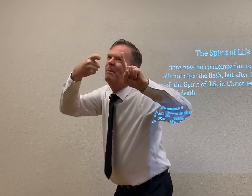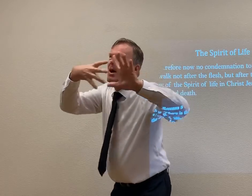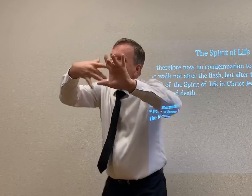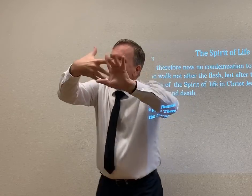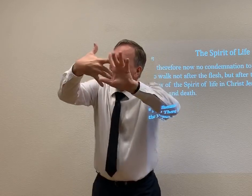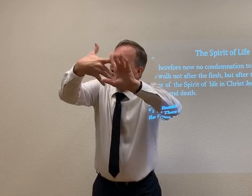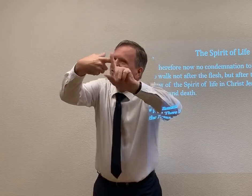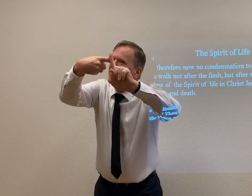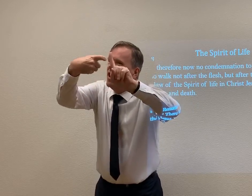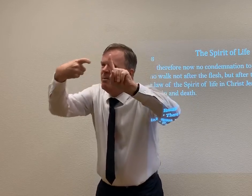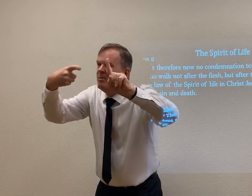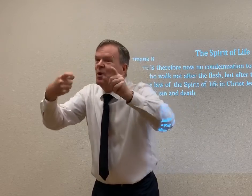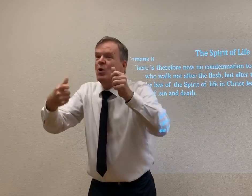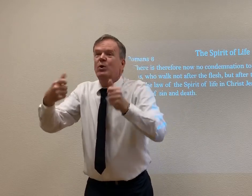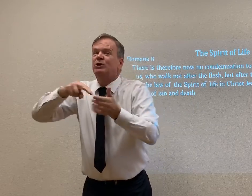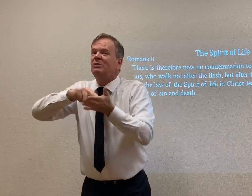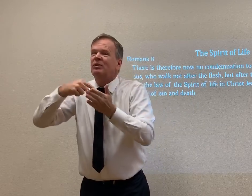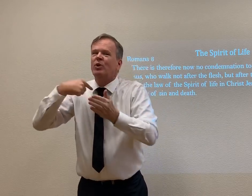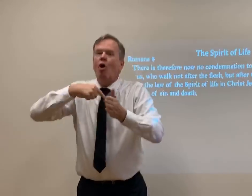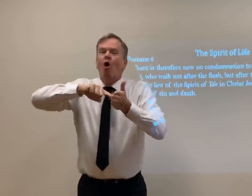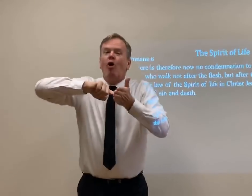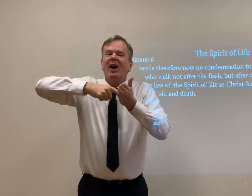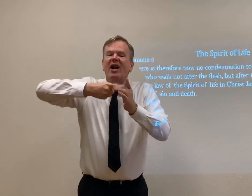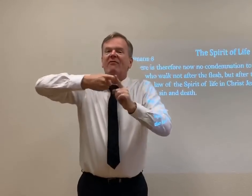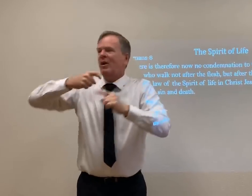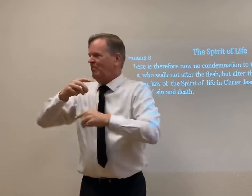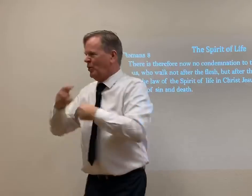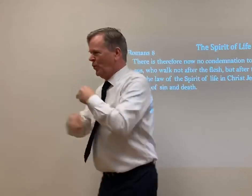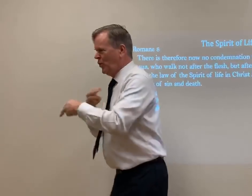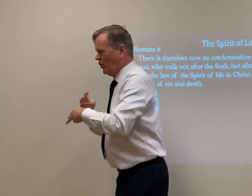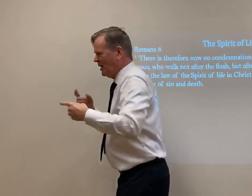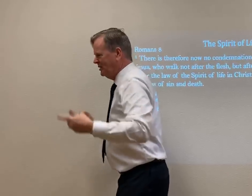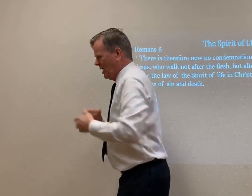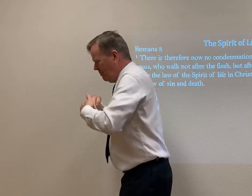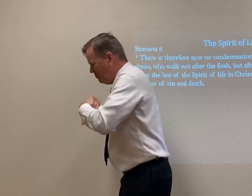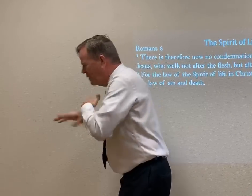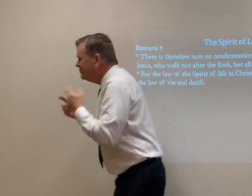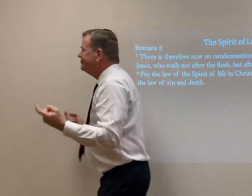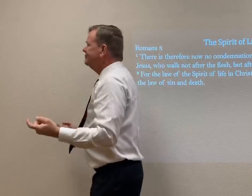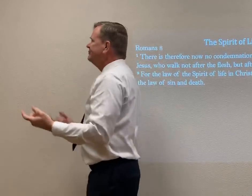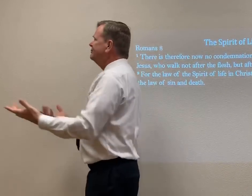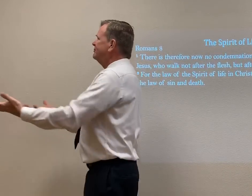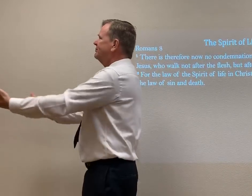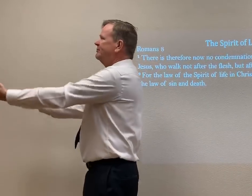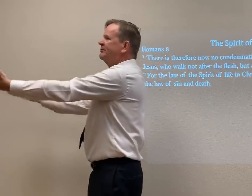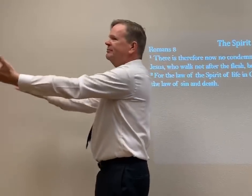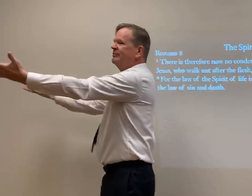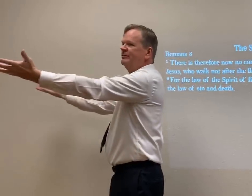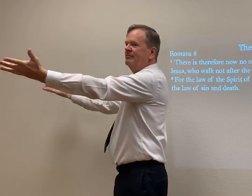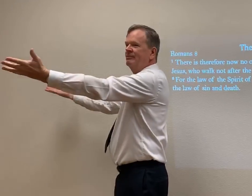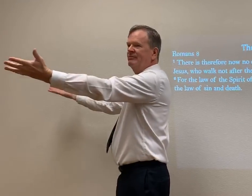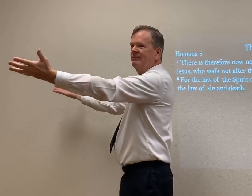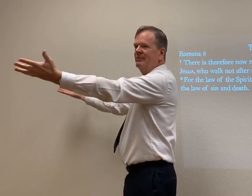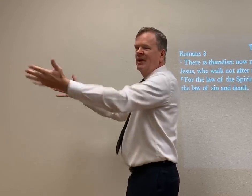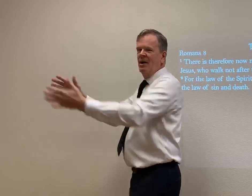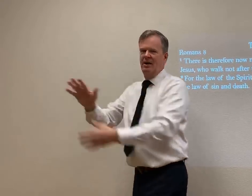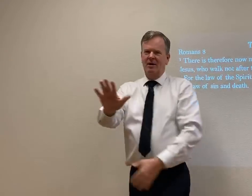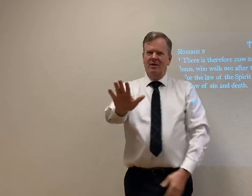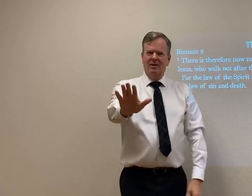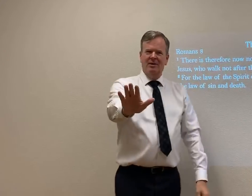Now it continues, free from, so from what? We were originally somewhere else. And that is what? The world. We were born